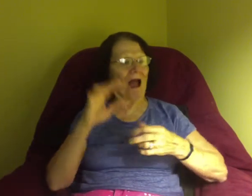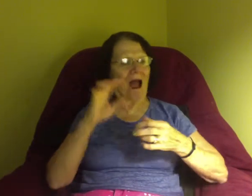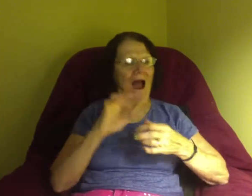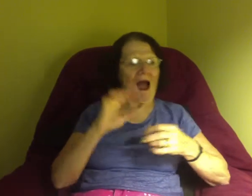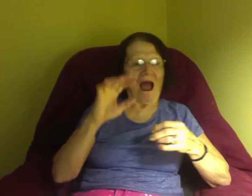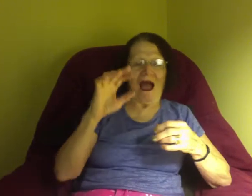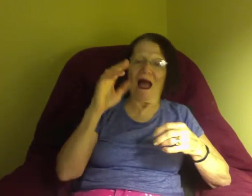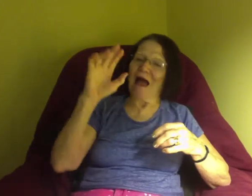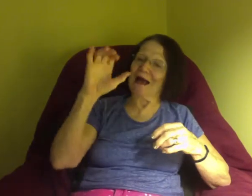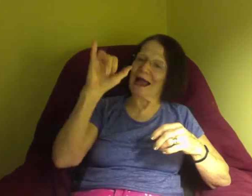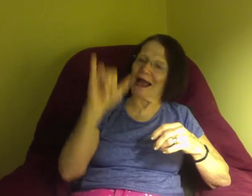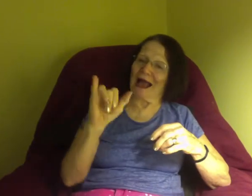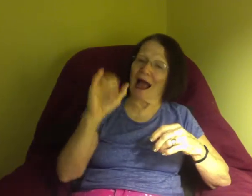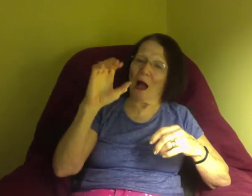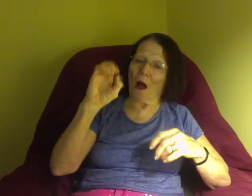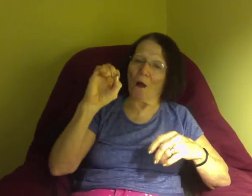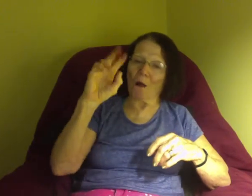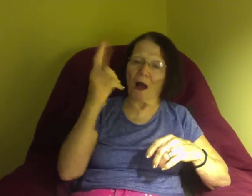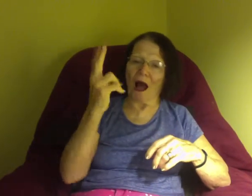it, all the,